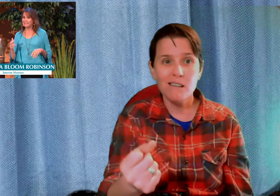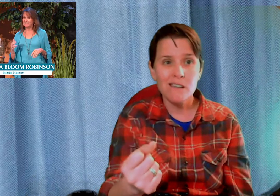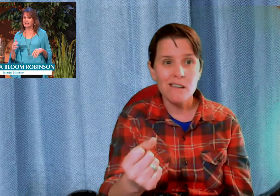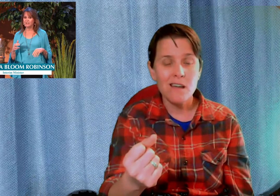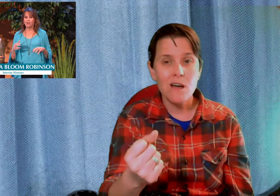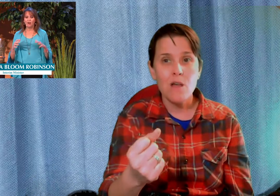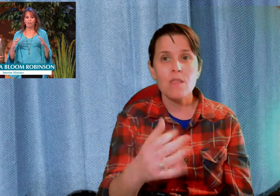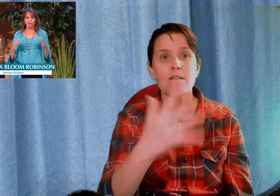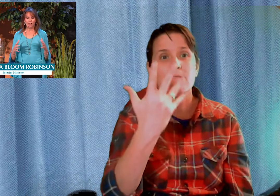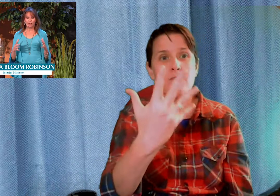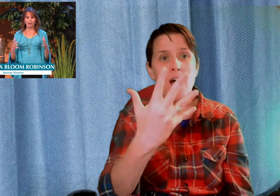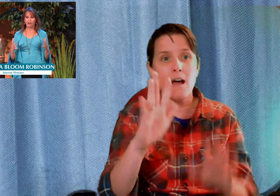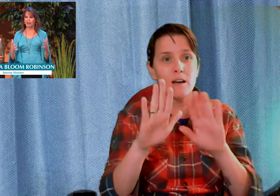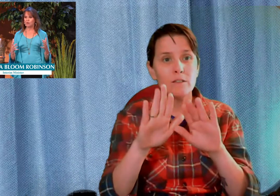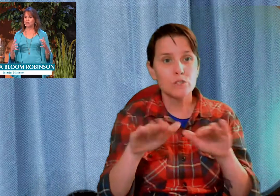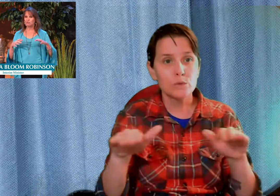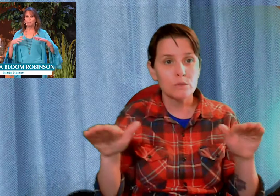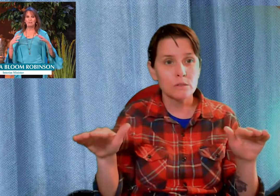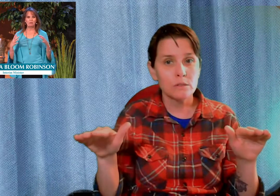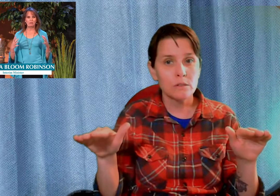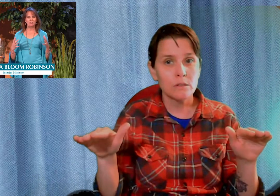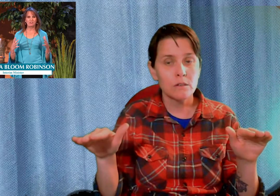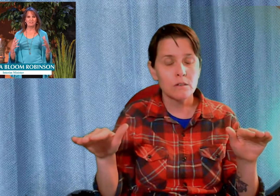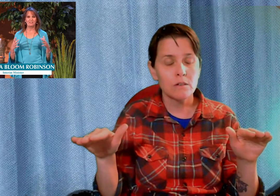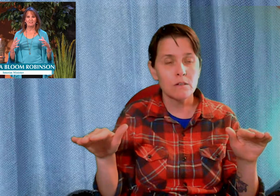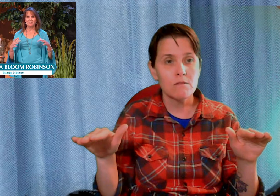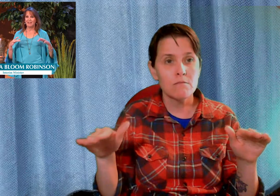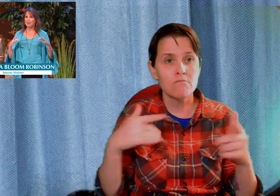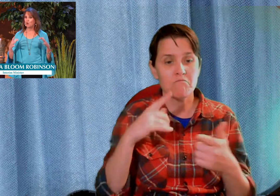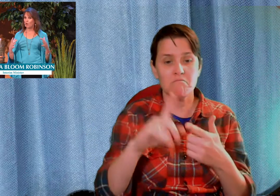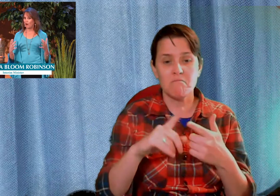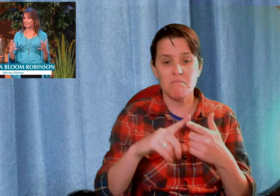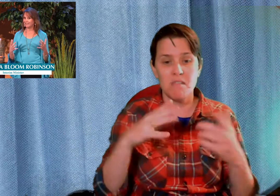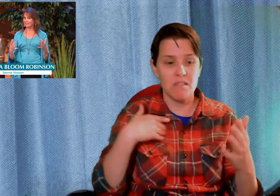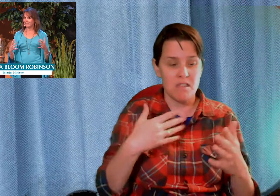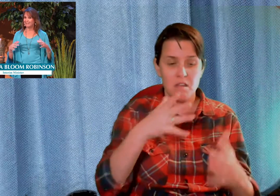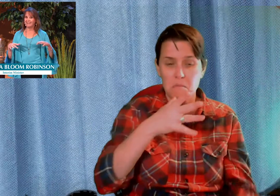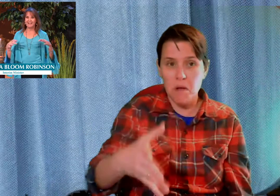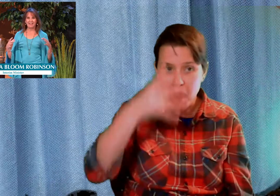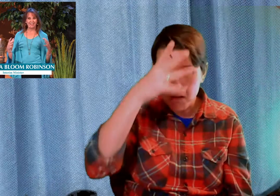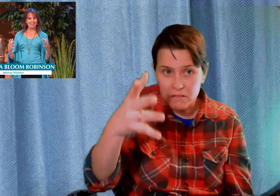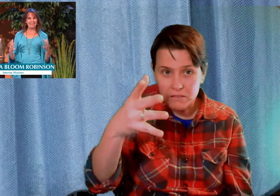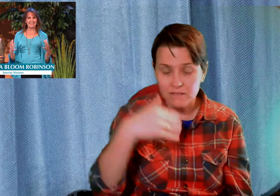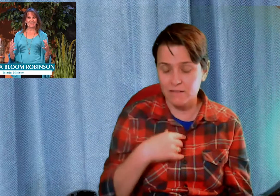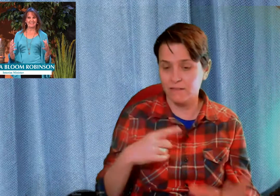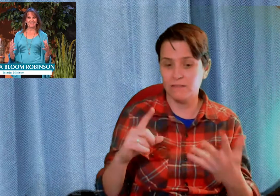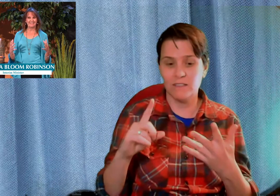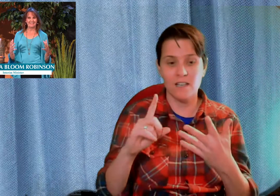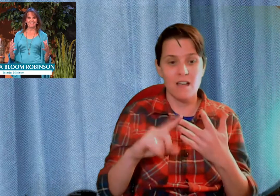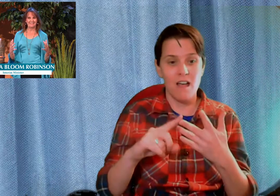and the in-laws found their house to be spacious and quiet and